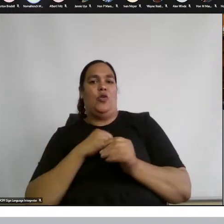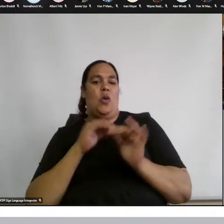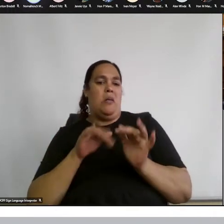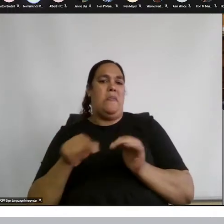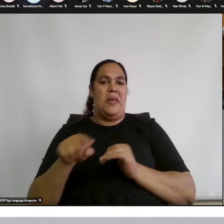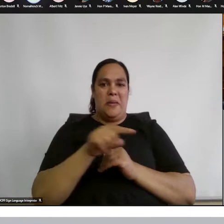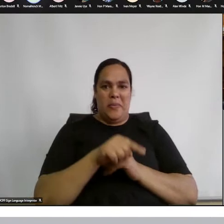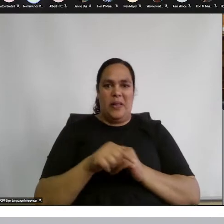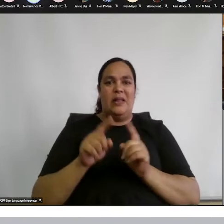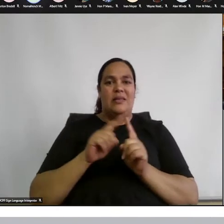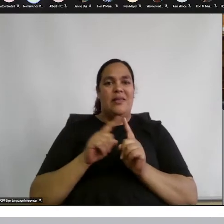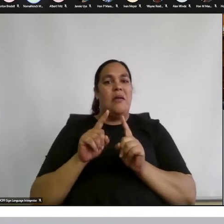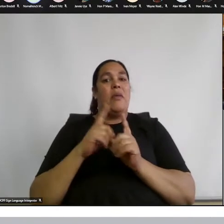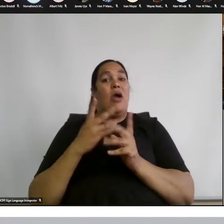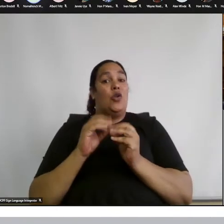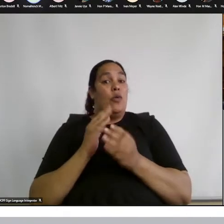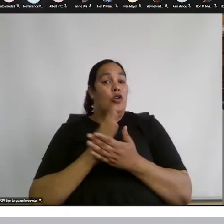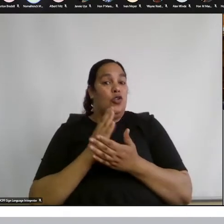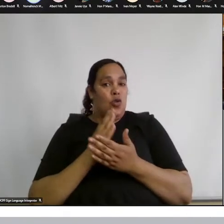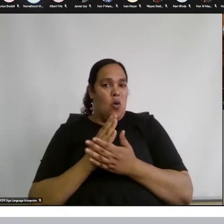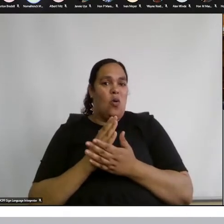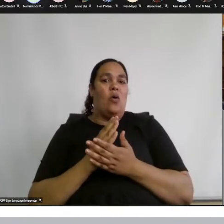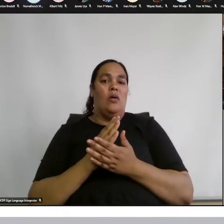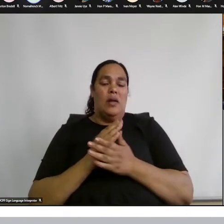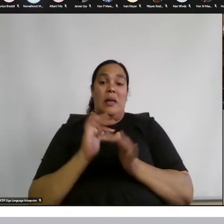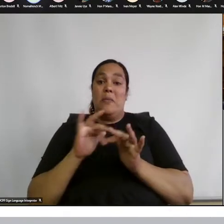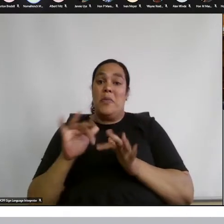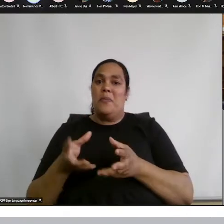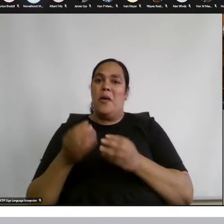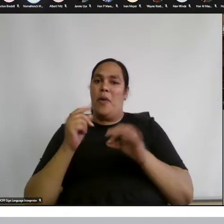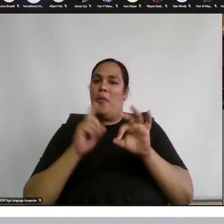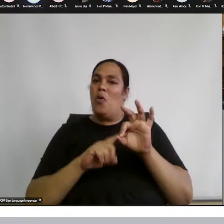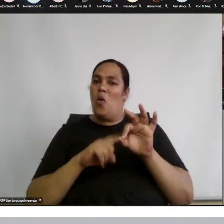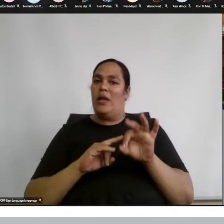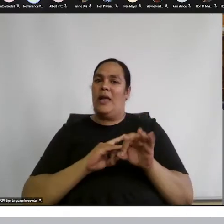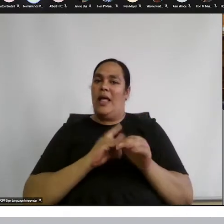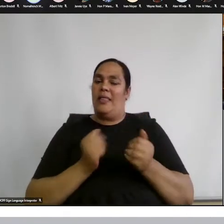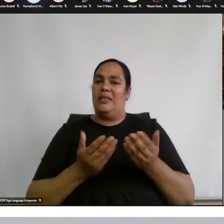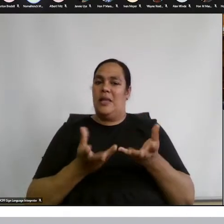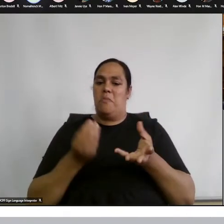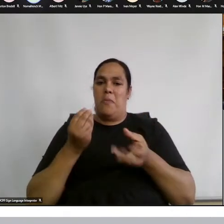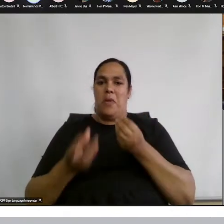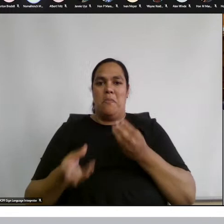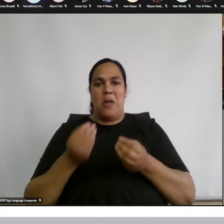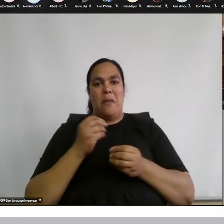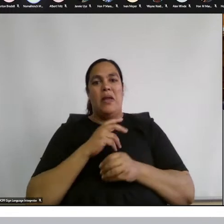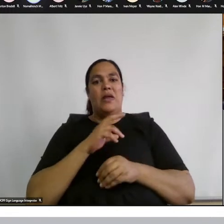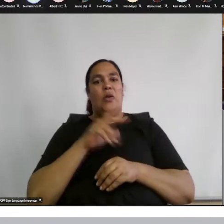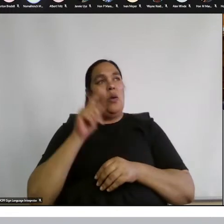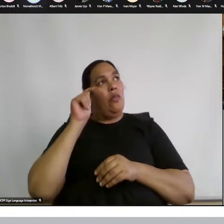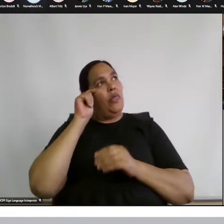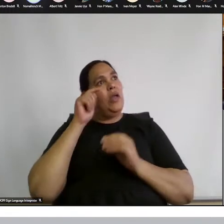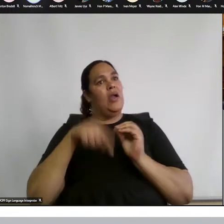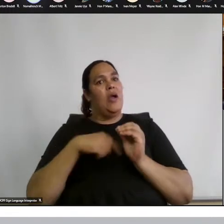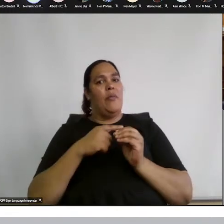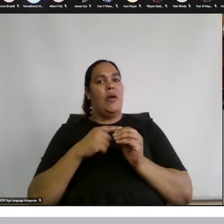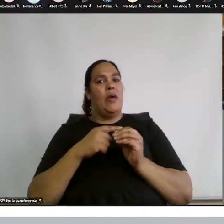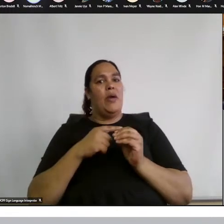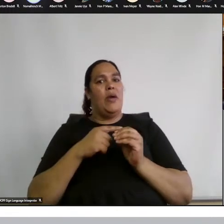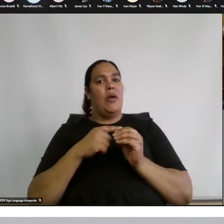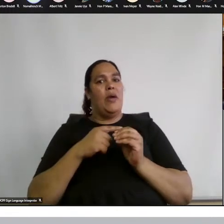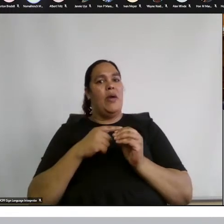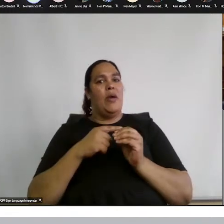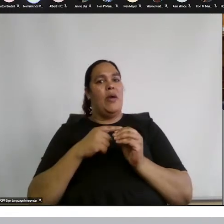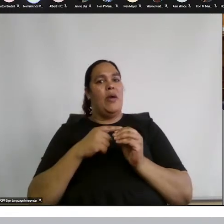people, and also making sure that people get quality health services without even thinking about how it's going to